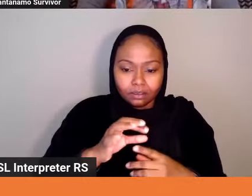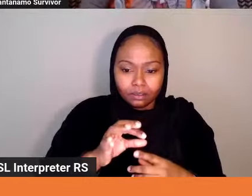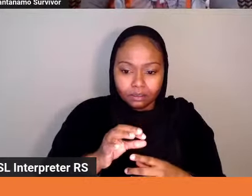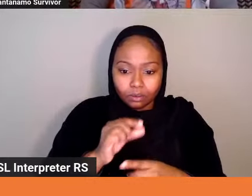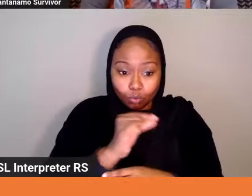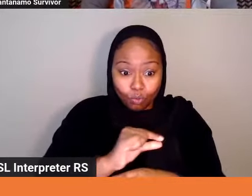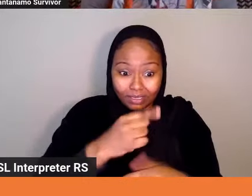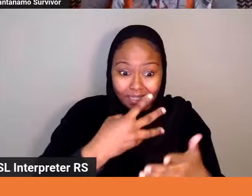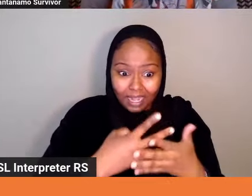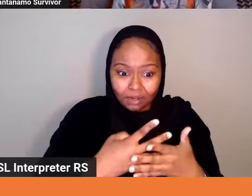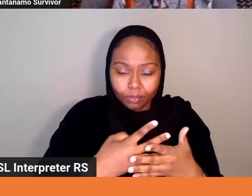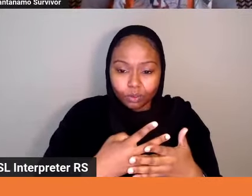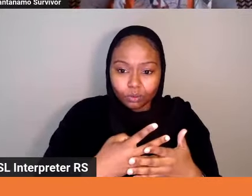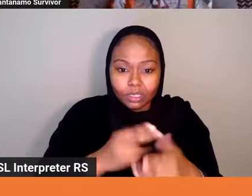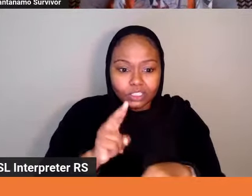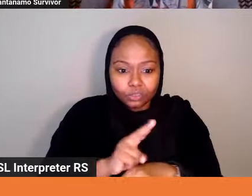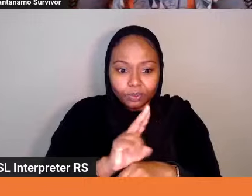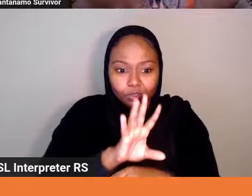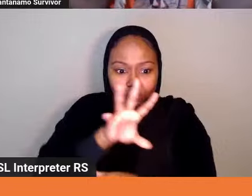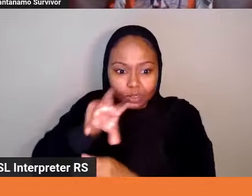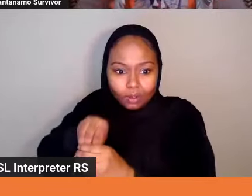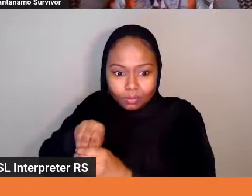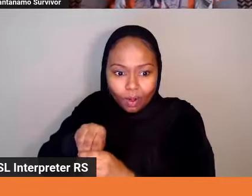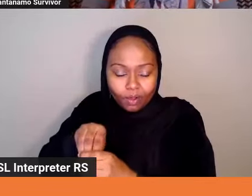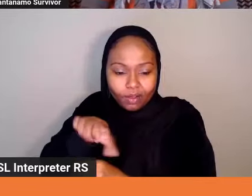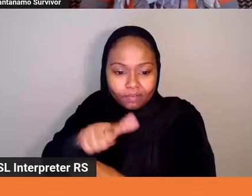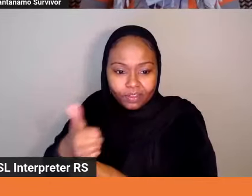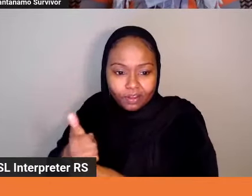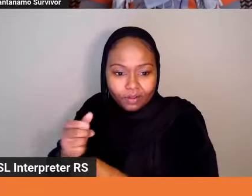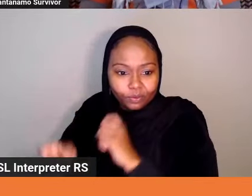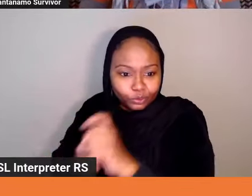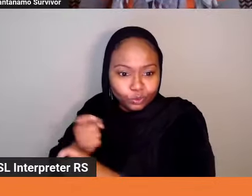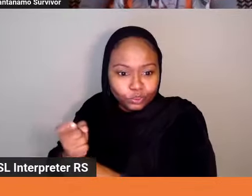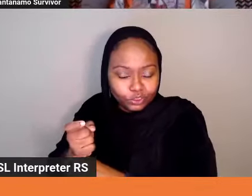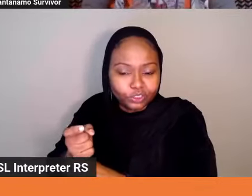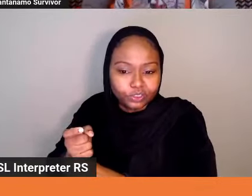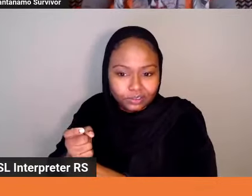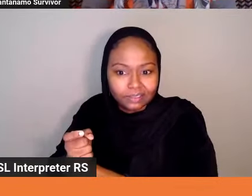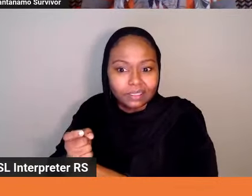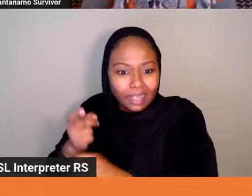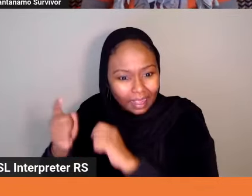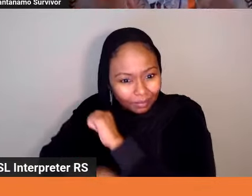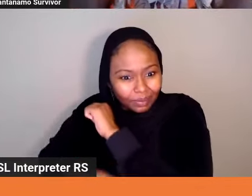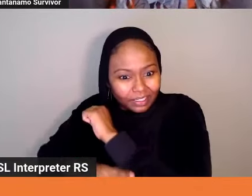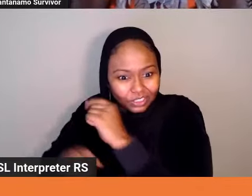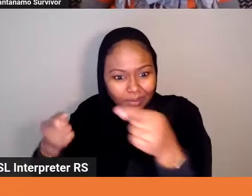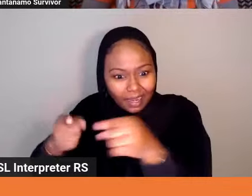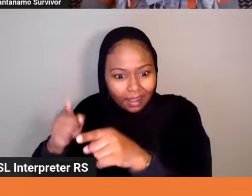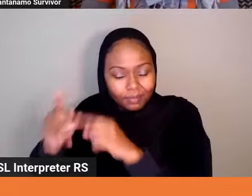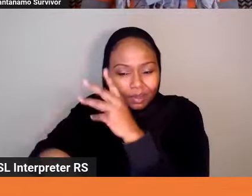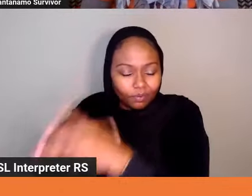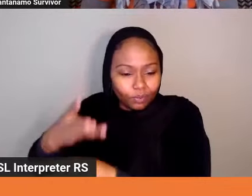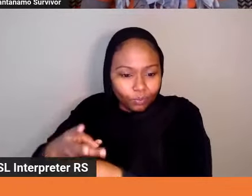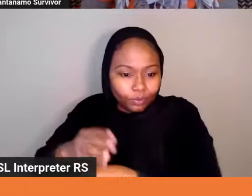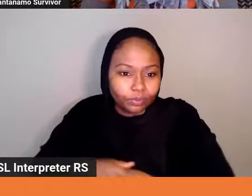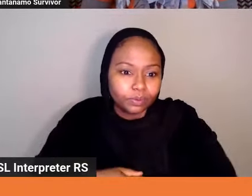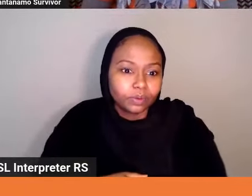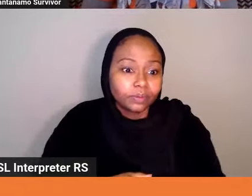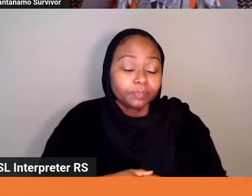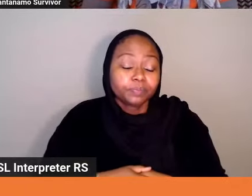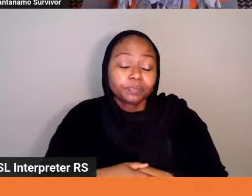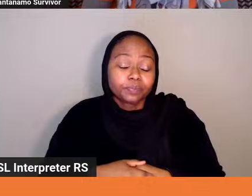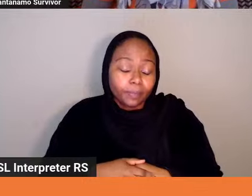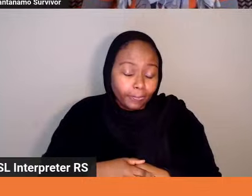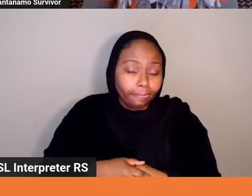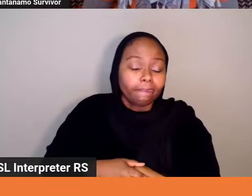You know, Guantanamo, as you see, Guantanamo is, as we say, is one of the most secretive and the most expensive prison in the world, first. Secondly, it's